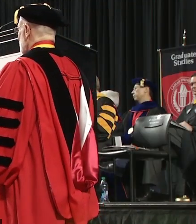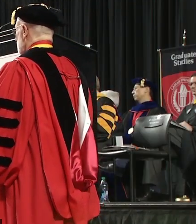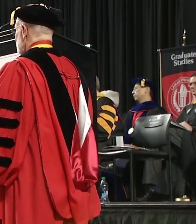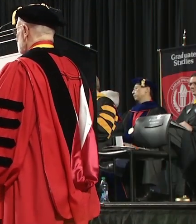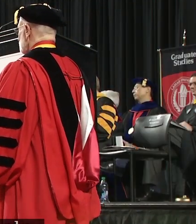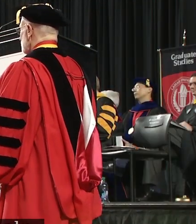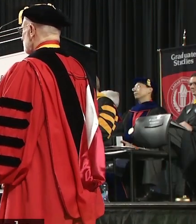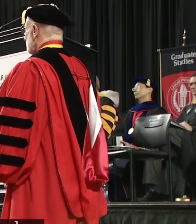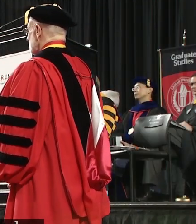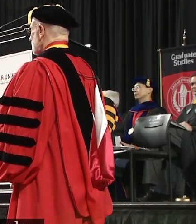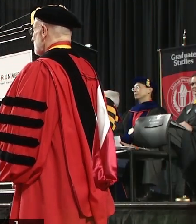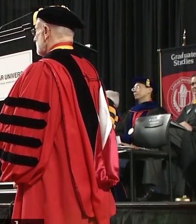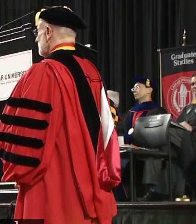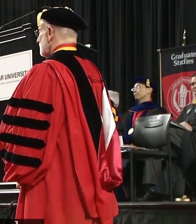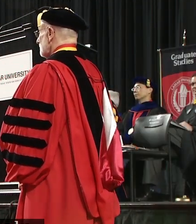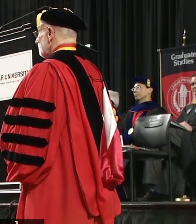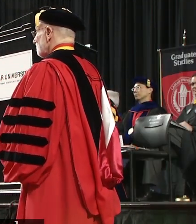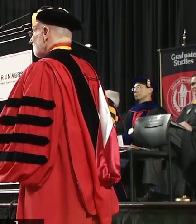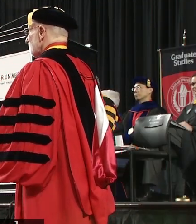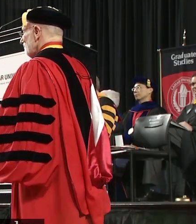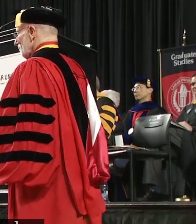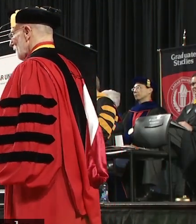Elizabeth Renee Muhammad.